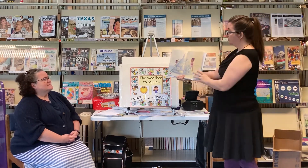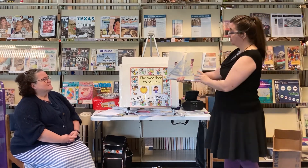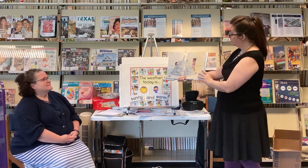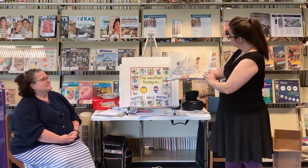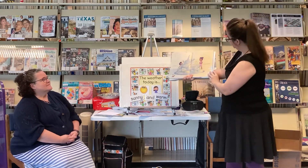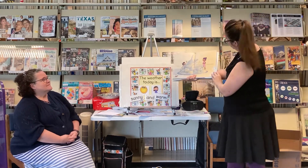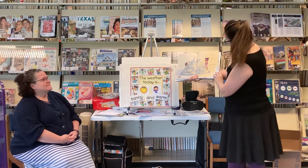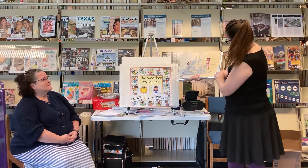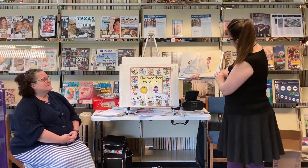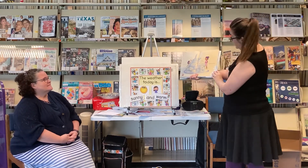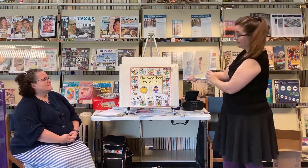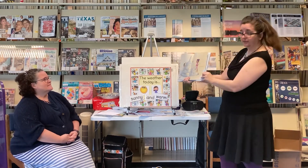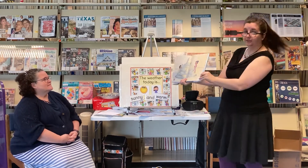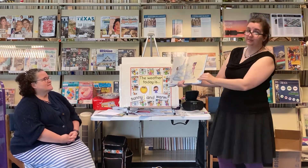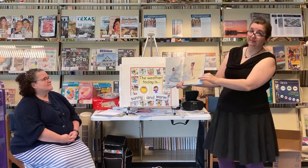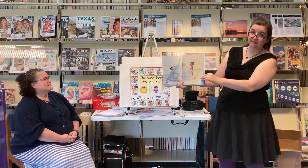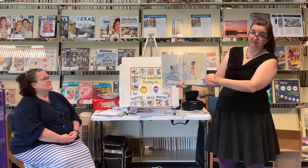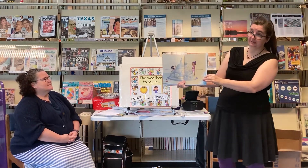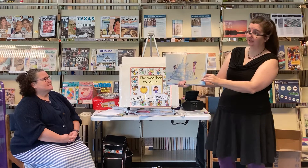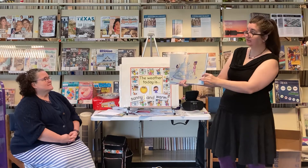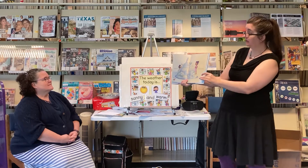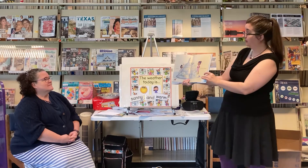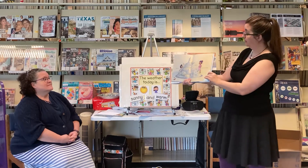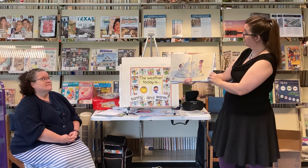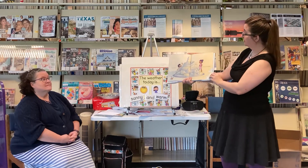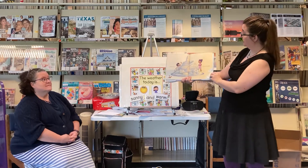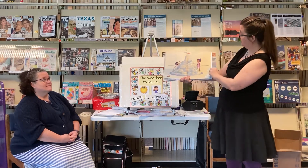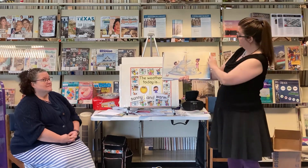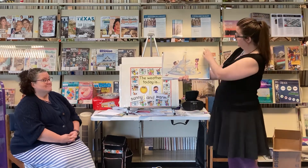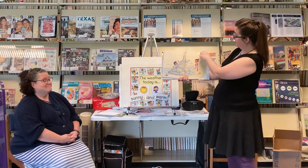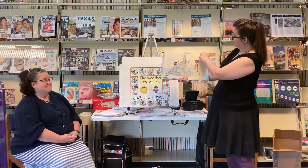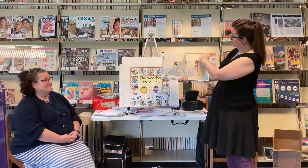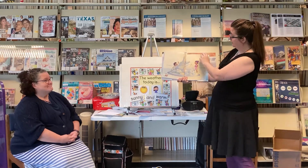Jules cannot believe it. Her sister is so impressed.